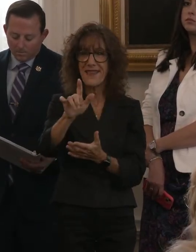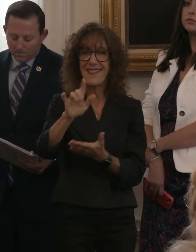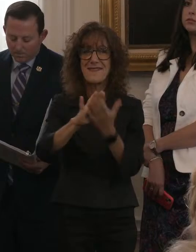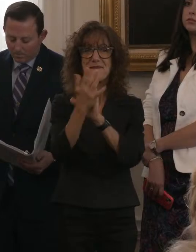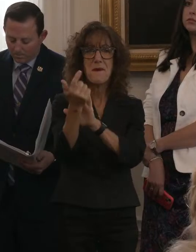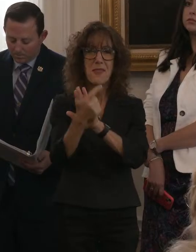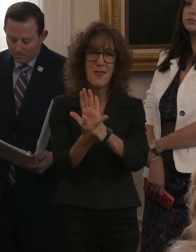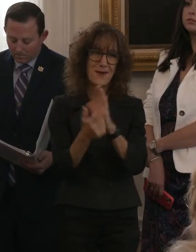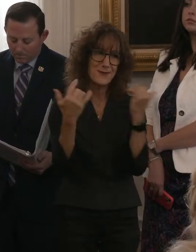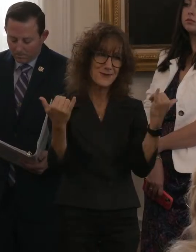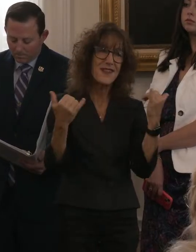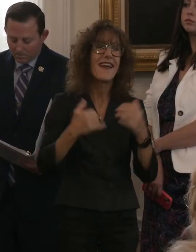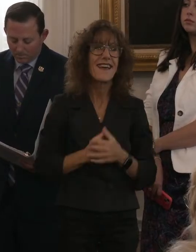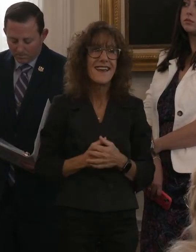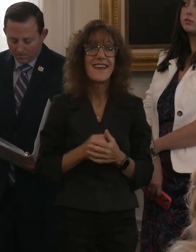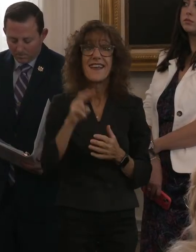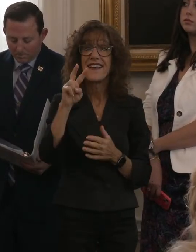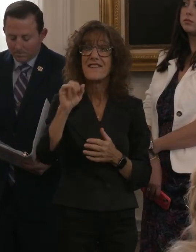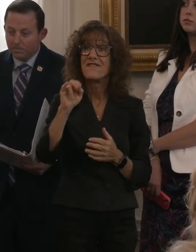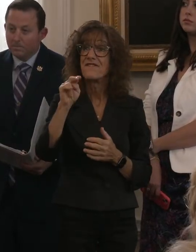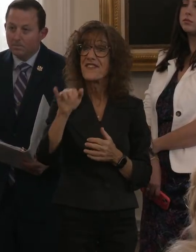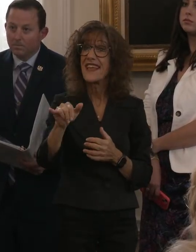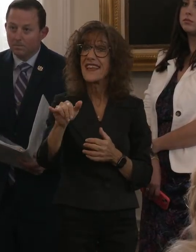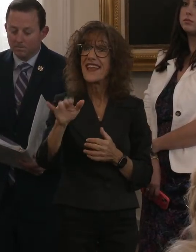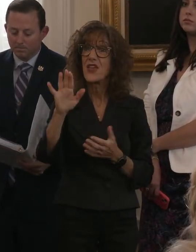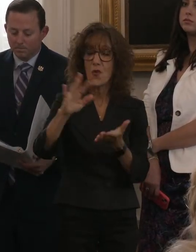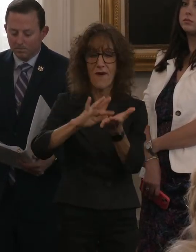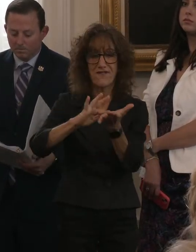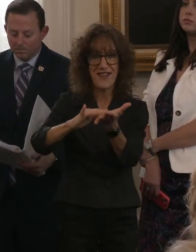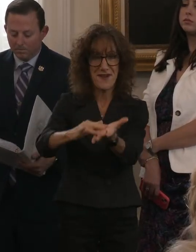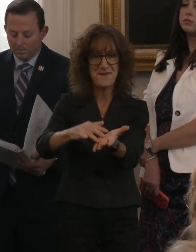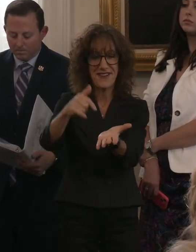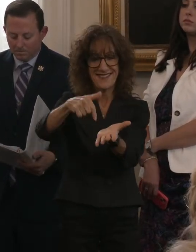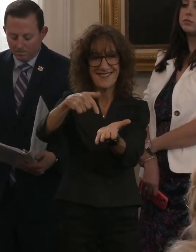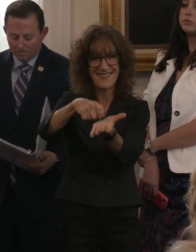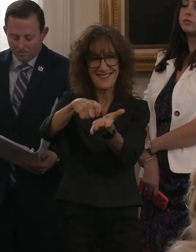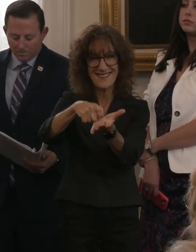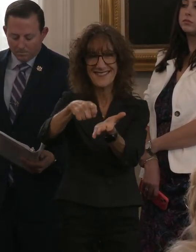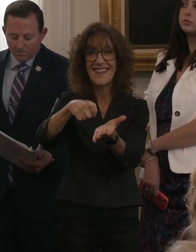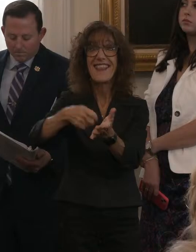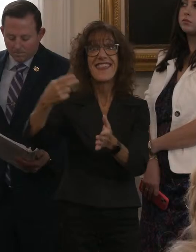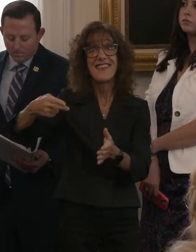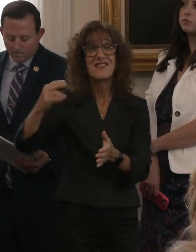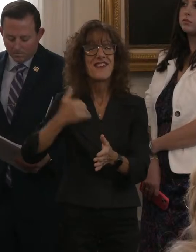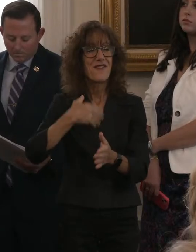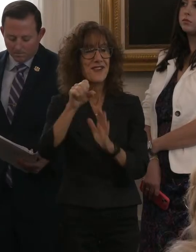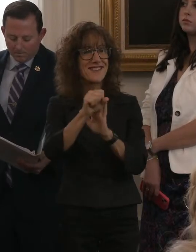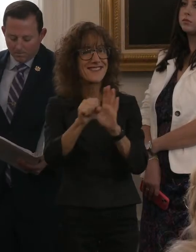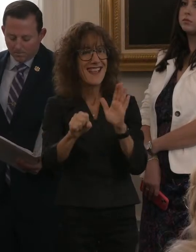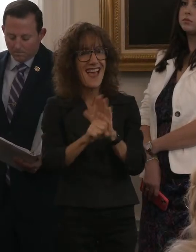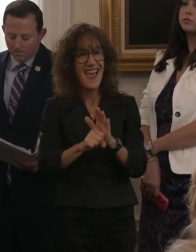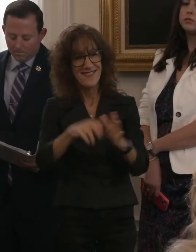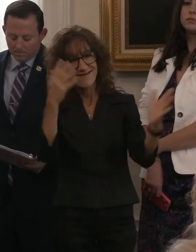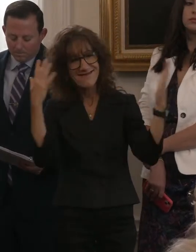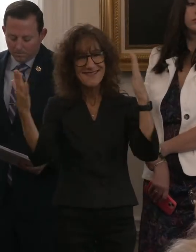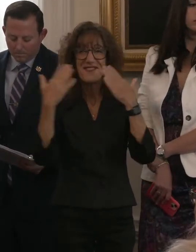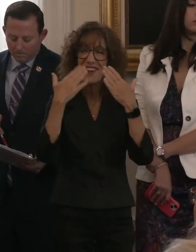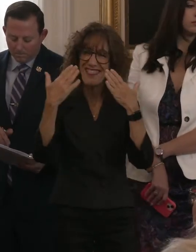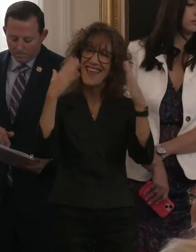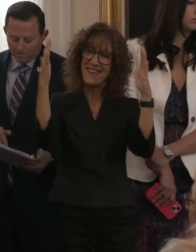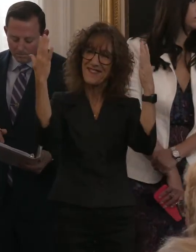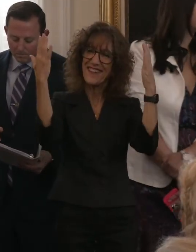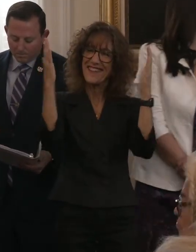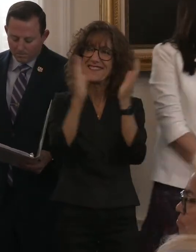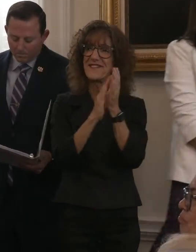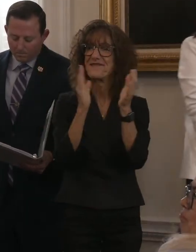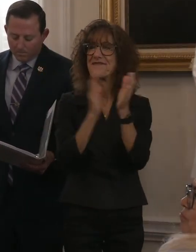into law. Vinnie, your fingerprints are all over the history of our state, and we're grateful.